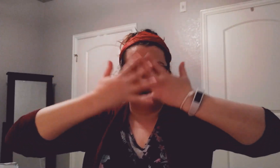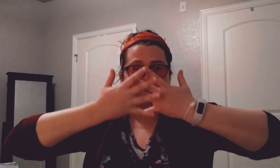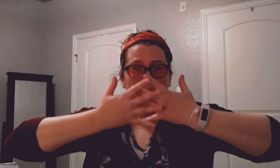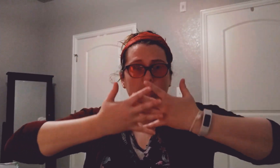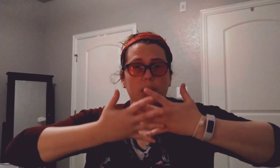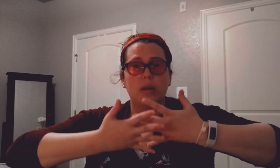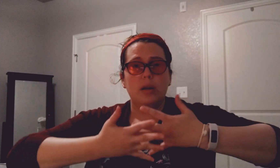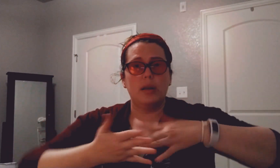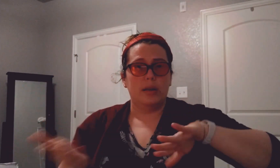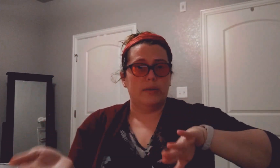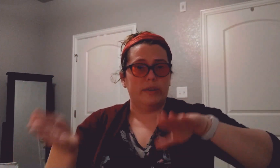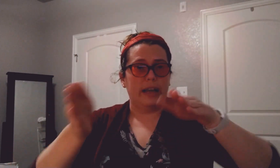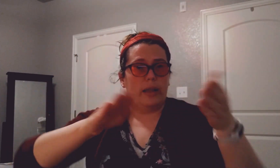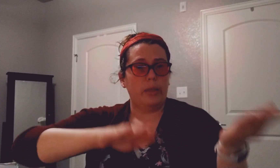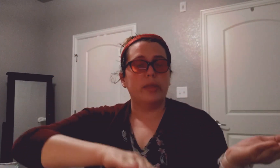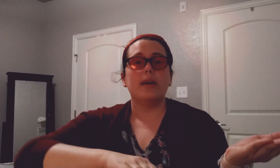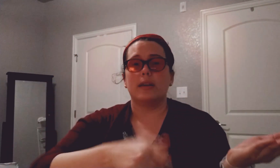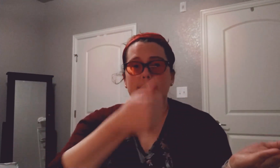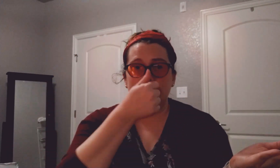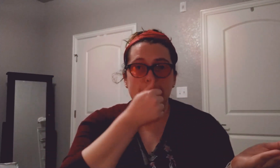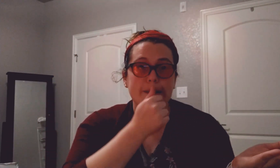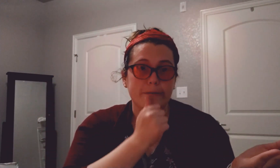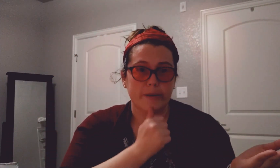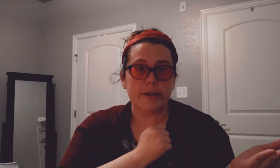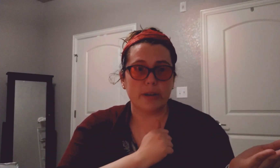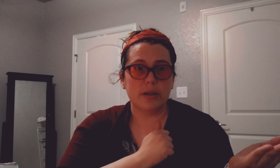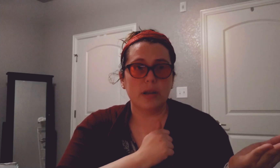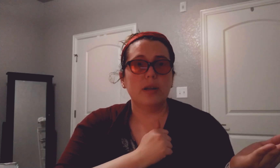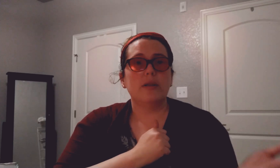shadow of death, and I am suffering,